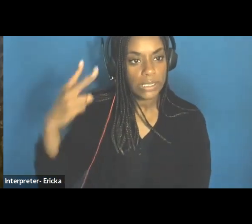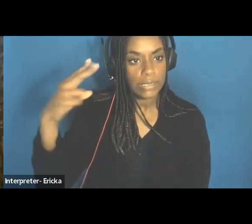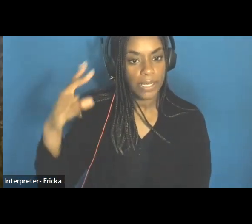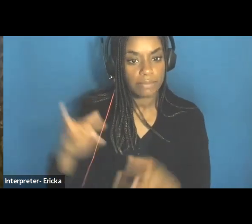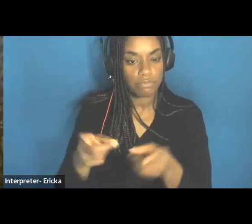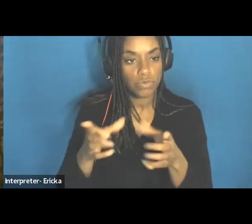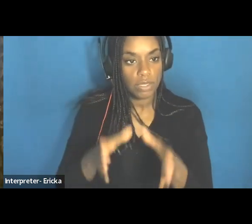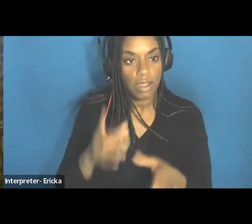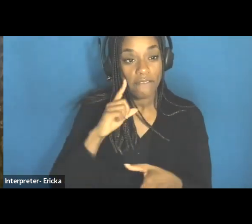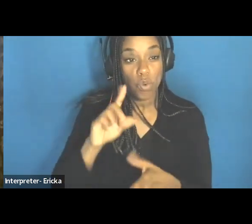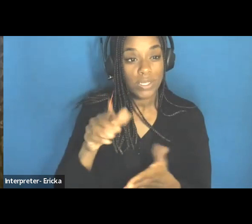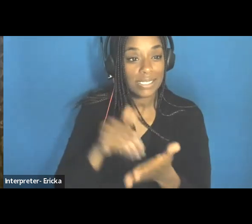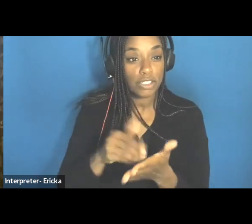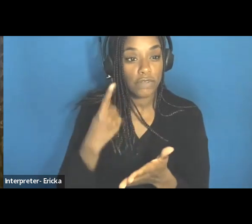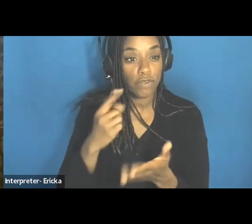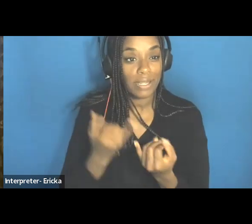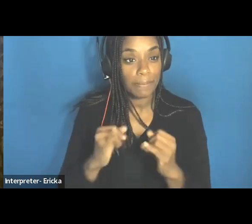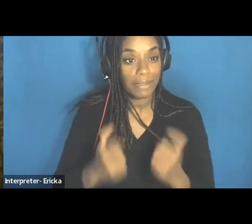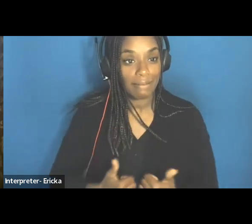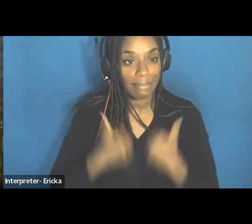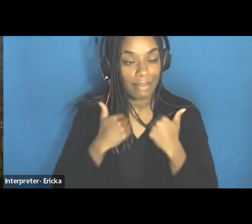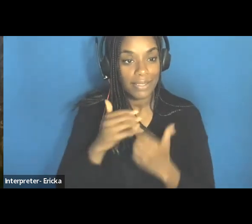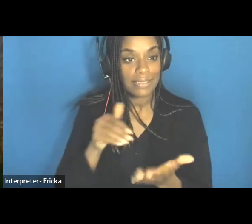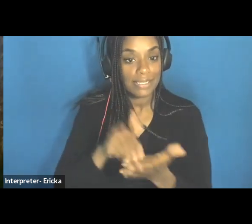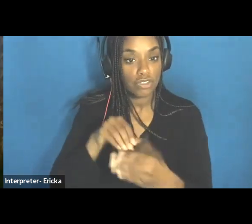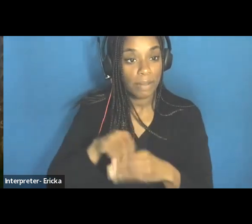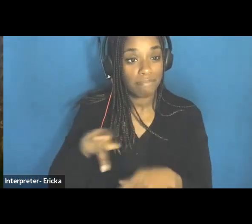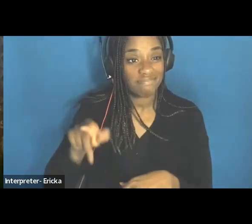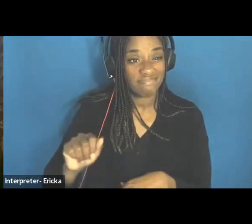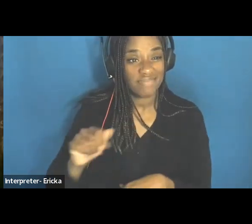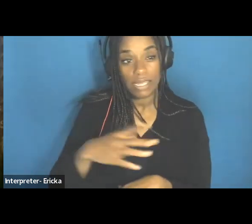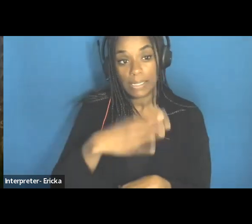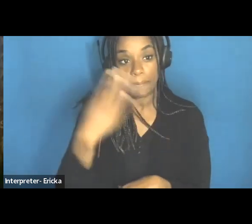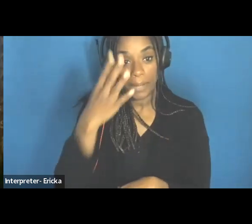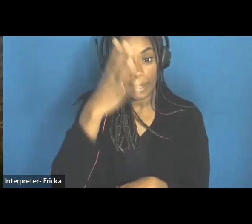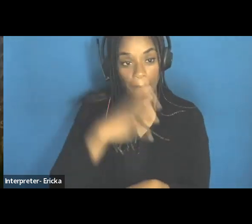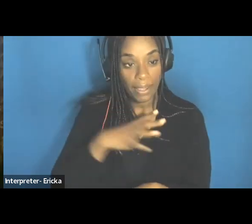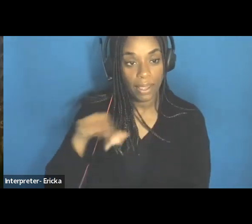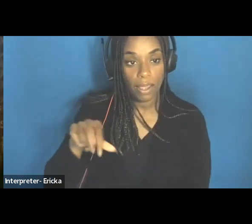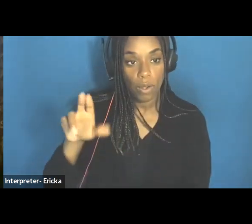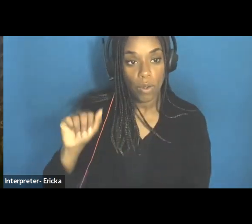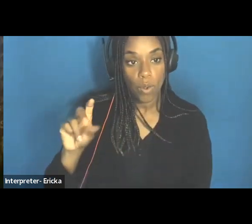a Center for Independent Living in Central Pennsylvania, a Black man, quadriplegic,